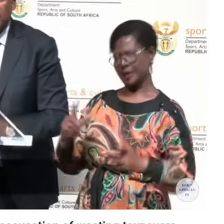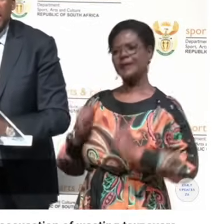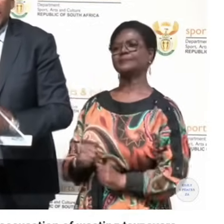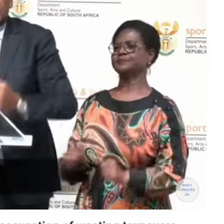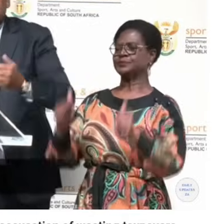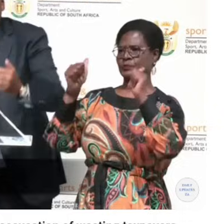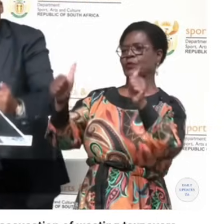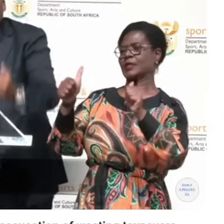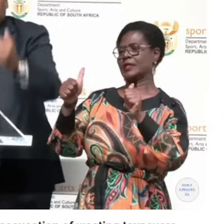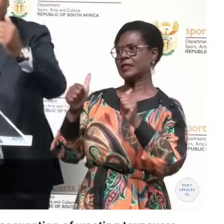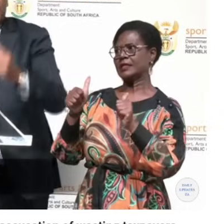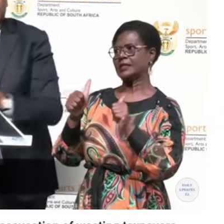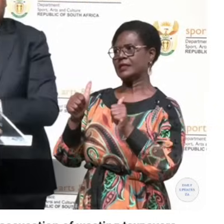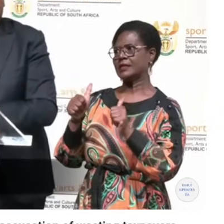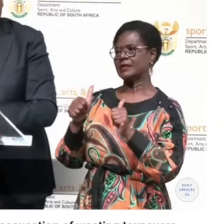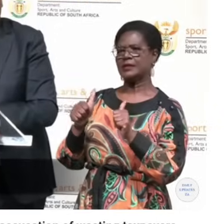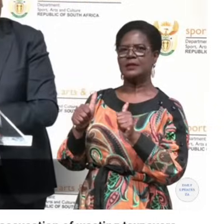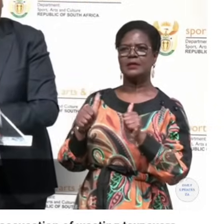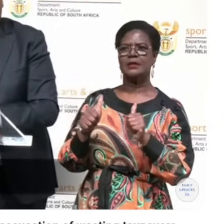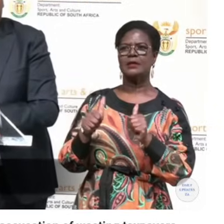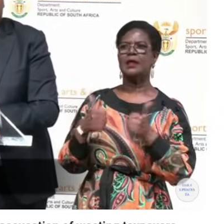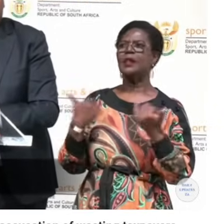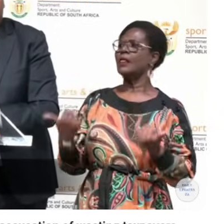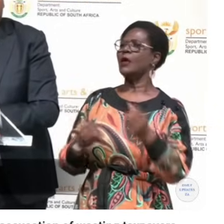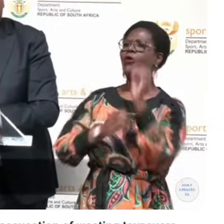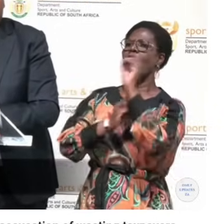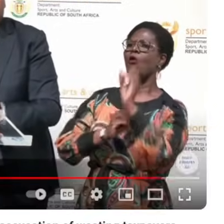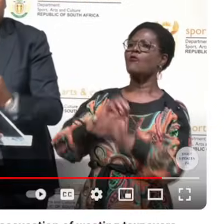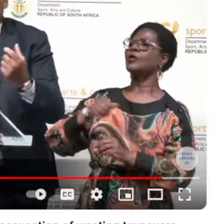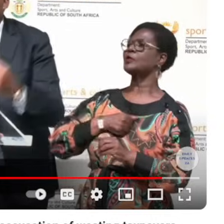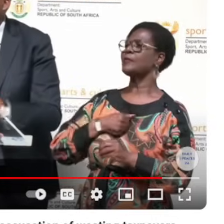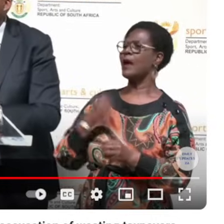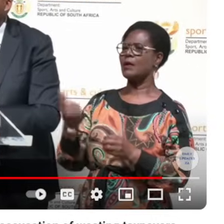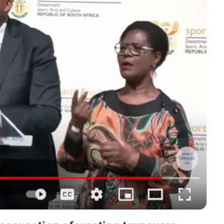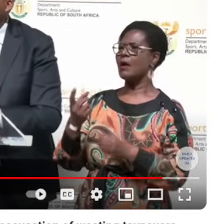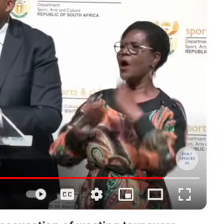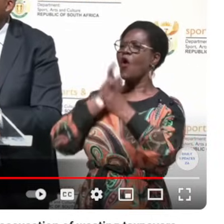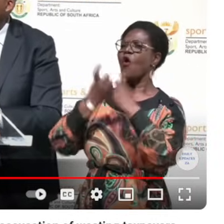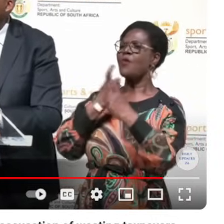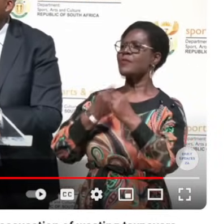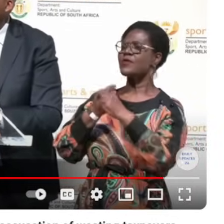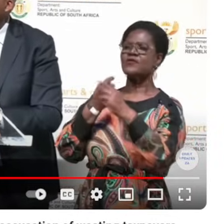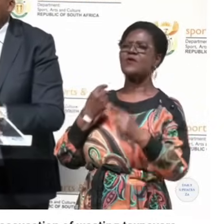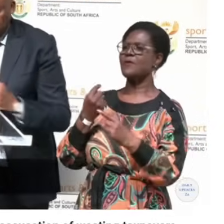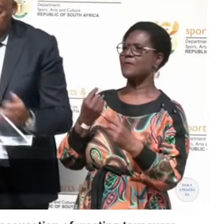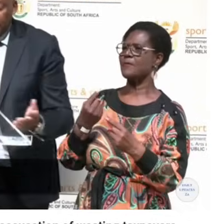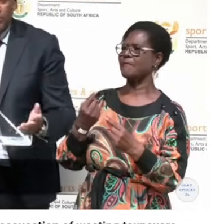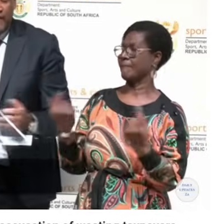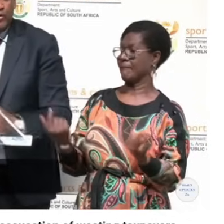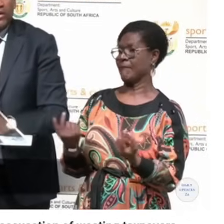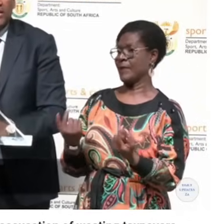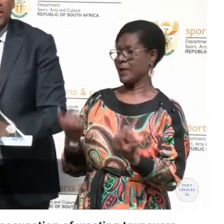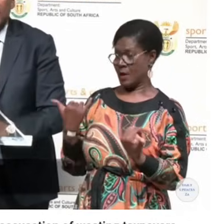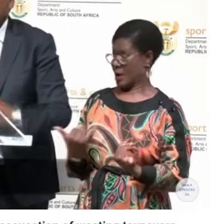good. Then we got complaints, my office got complaints from the rugby union presidents. So they were